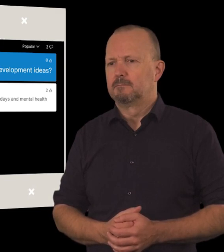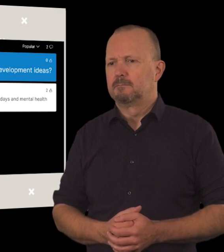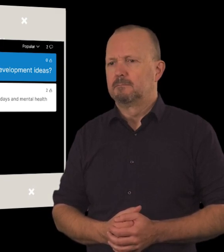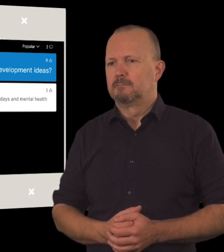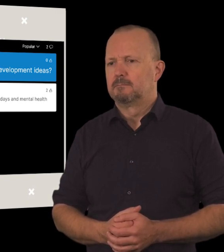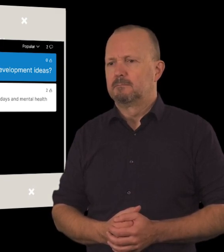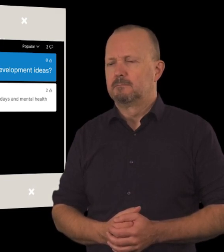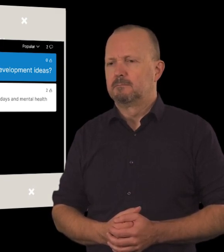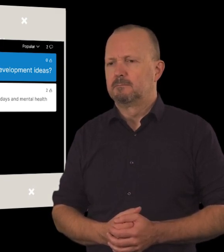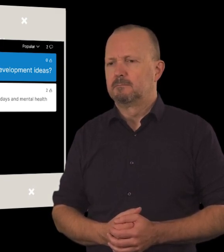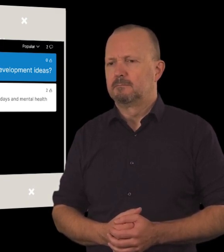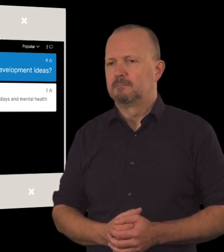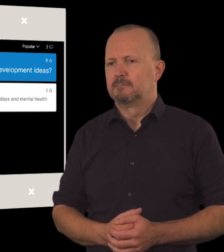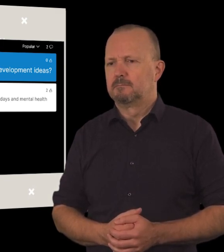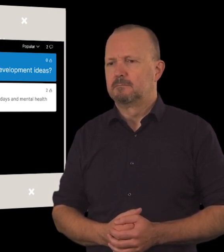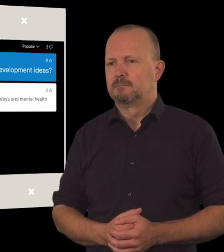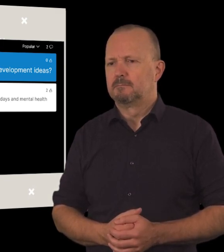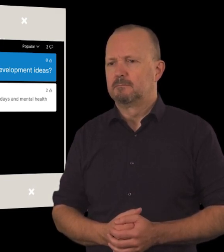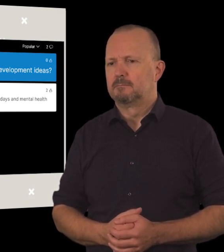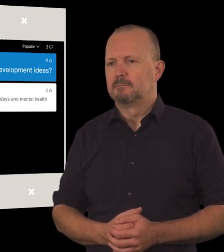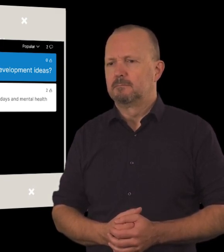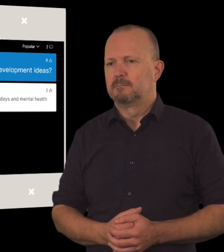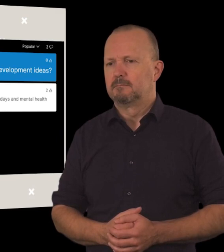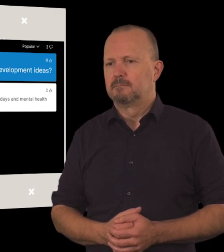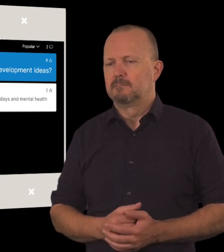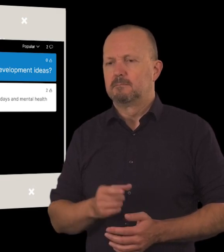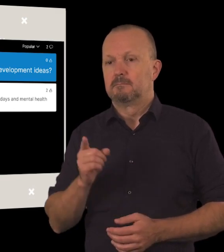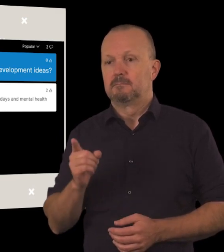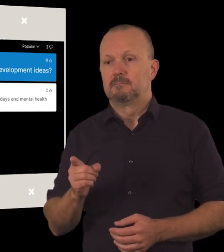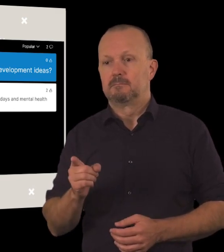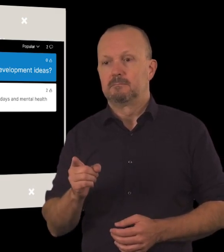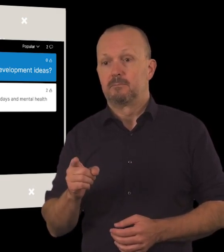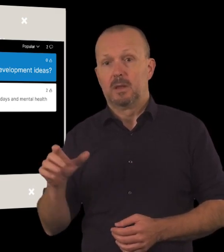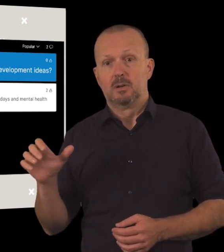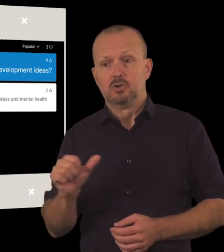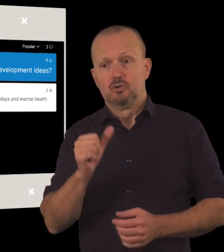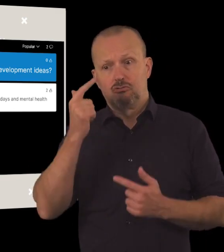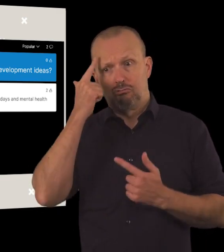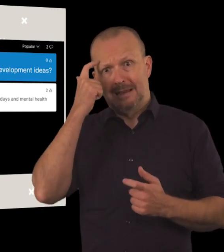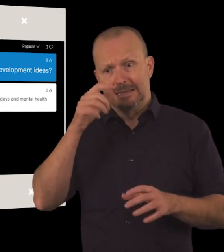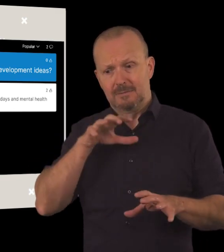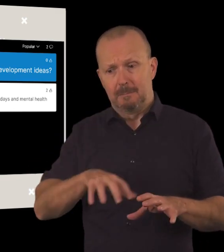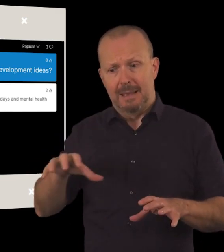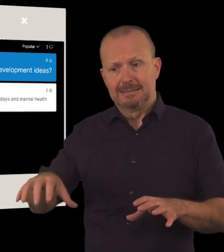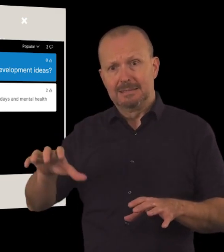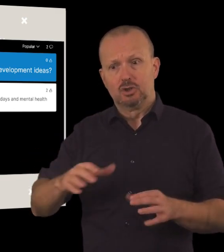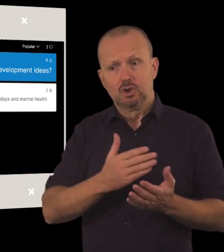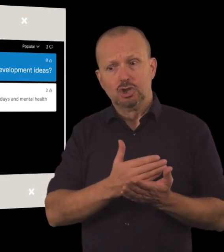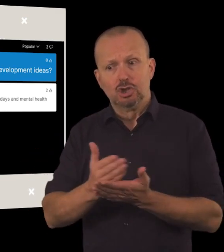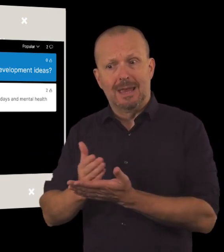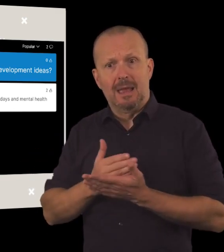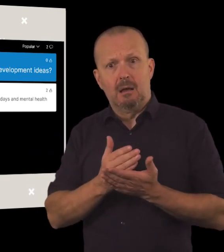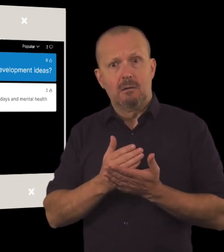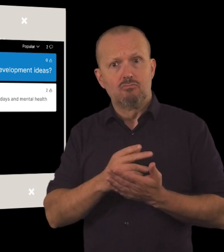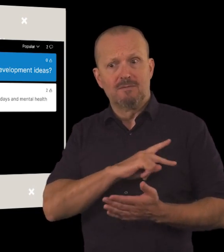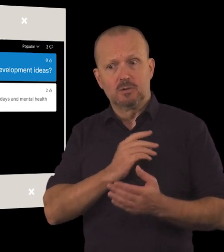would be great. Having as many relationships as possible with creative spaces. It'd be nice to hear